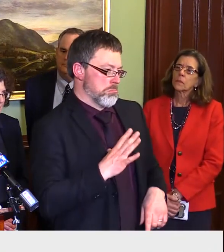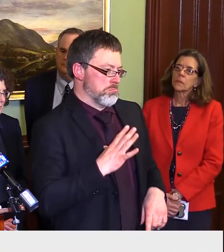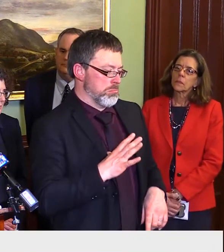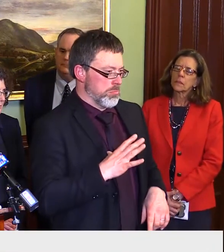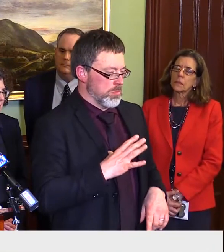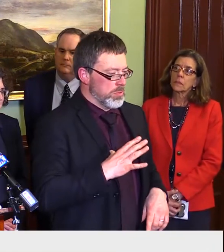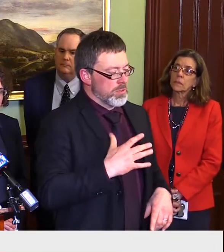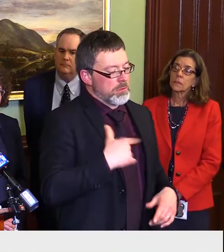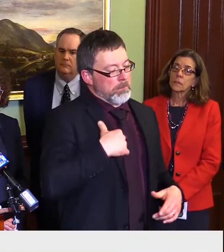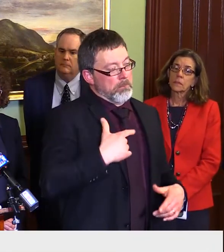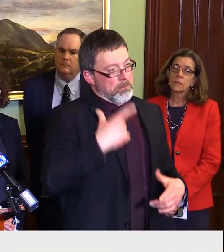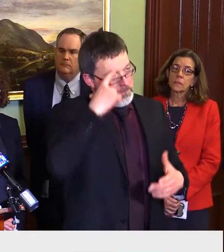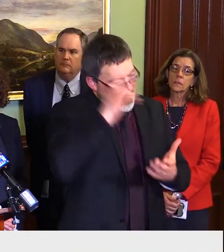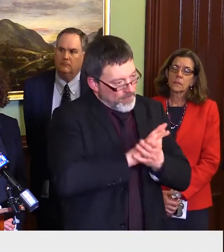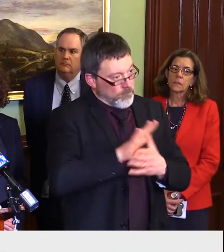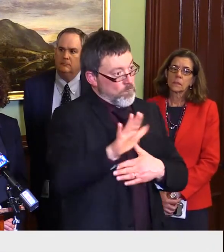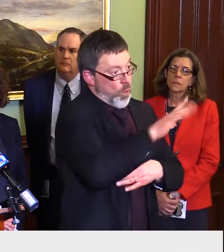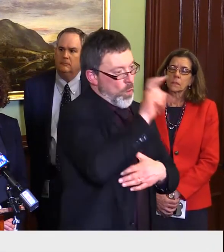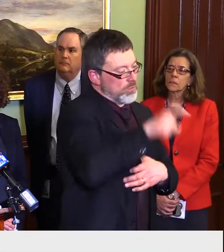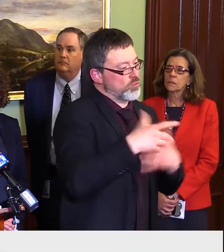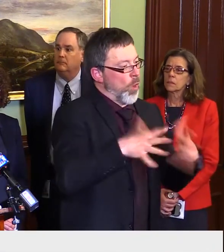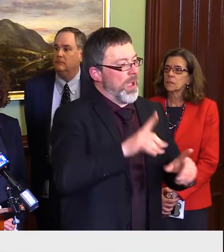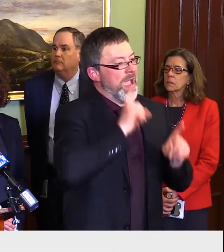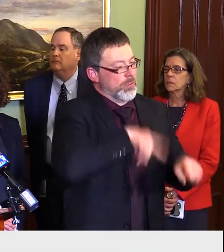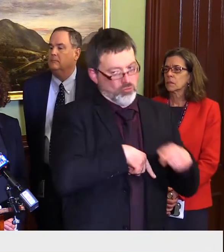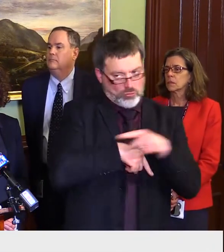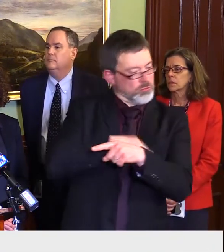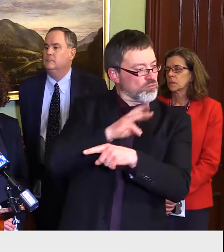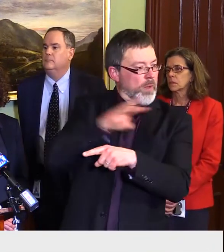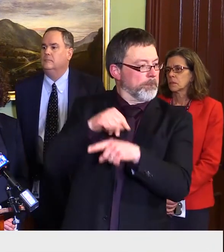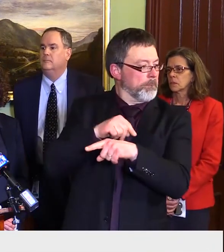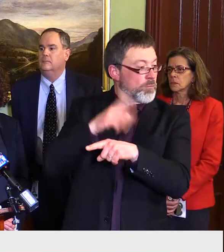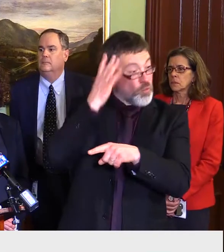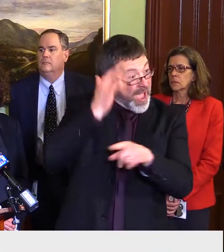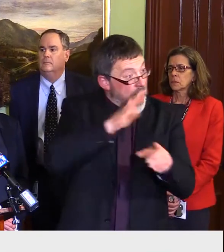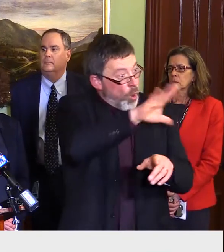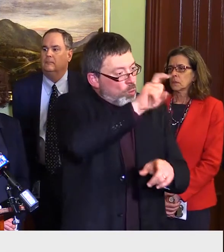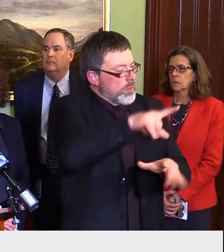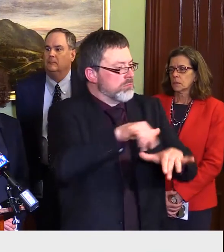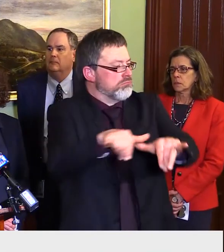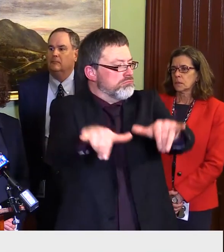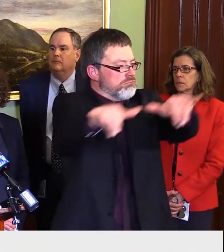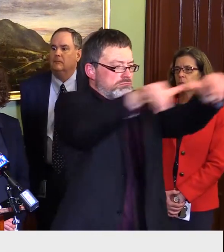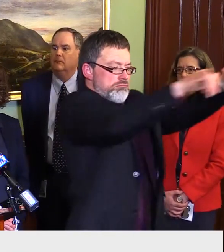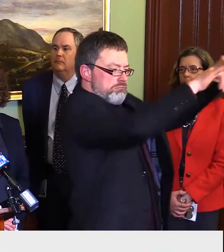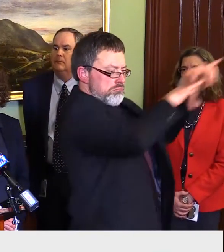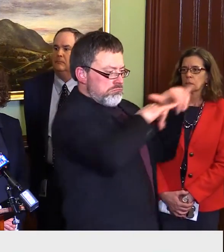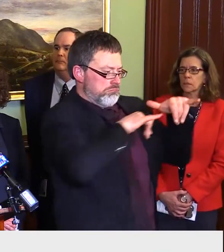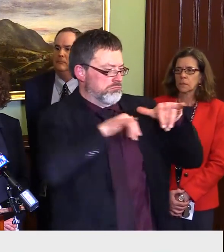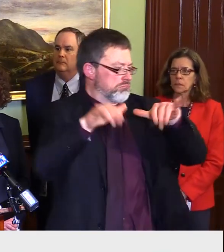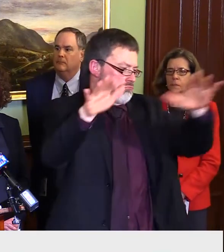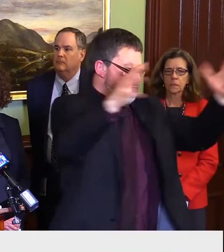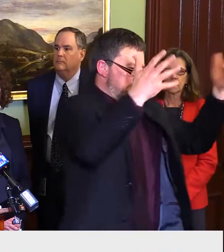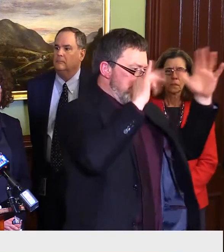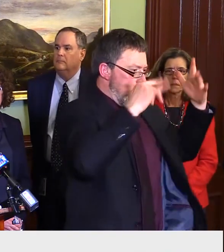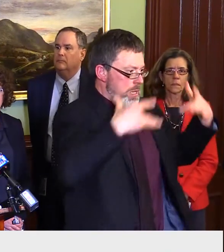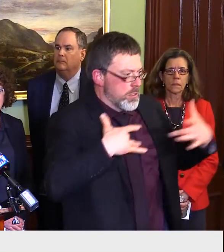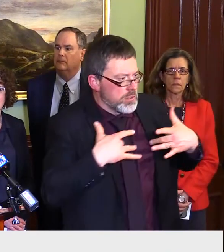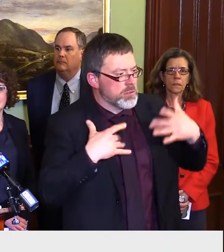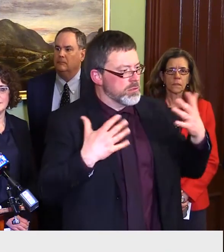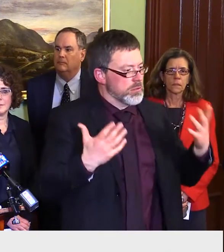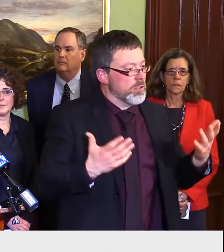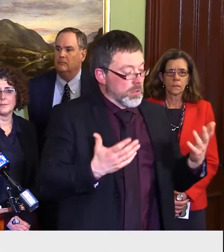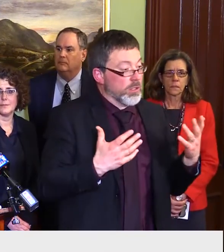them. So just to clarify, as this data comes in, it will be put out. It already is.